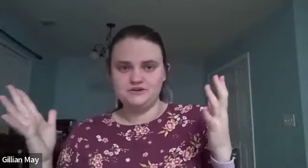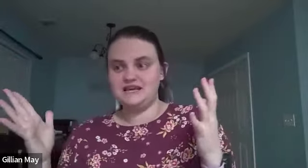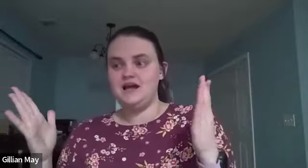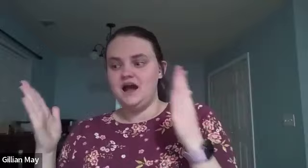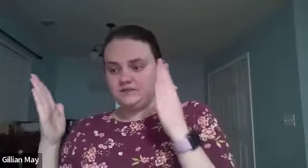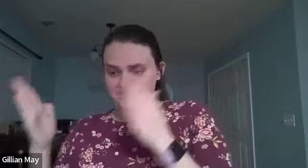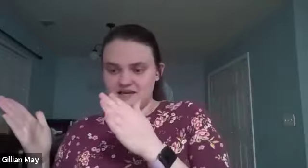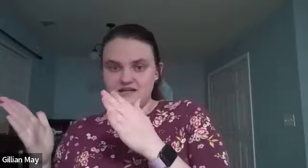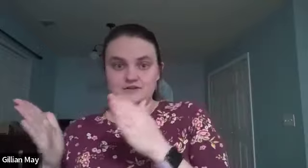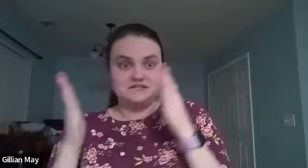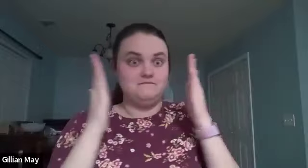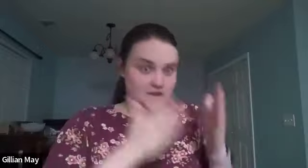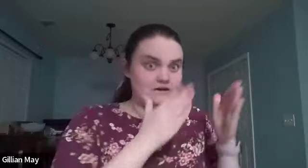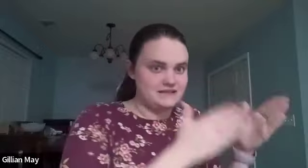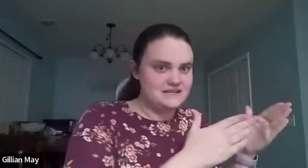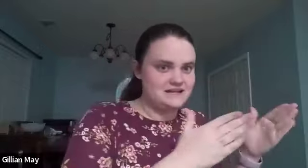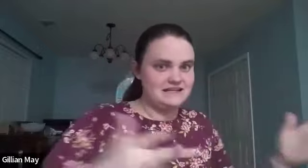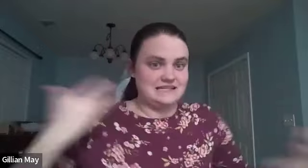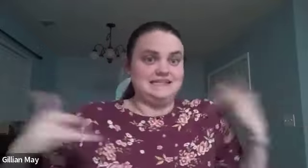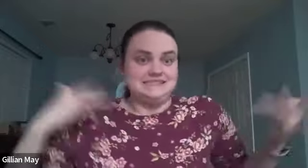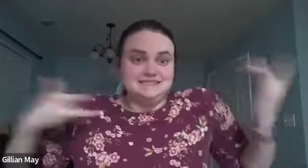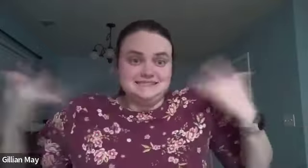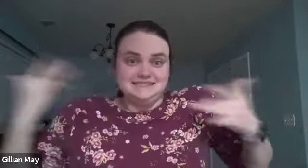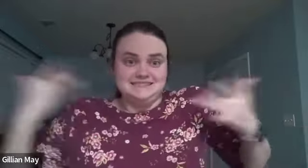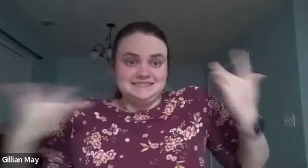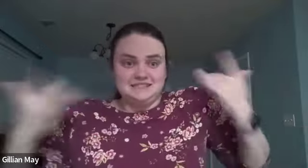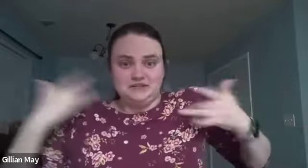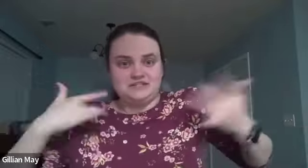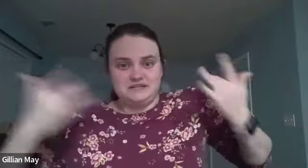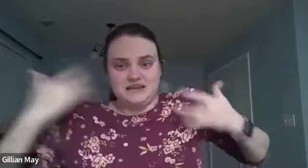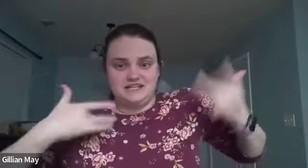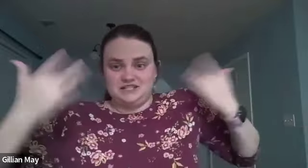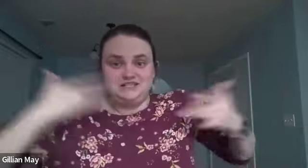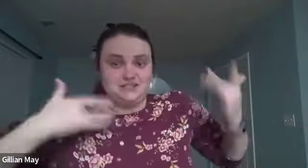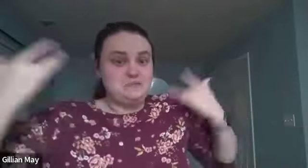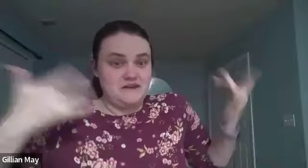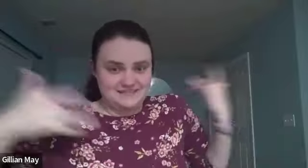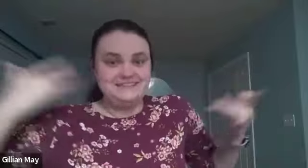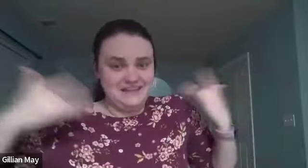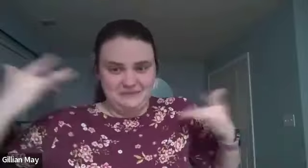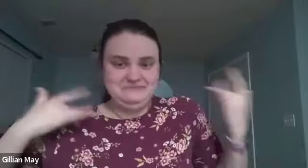saying I'm excited versus I'm very excited. It's like you get so excited, it's just super fast. Yeah.